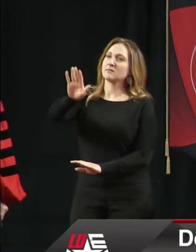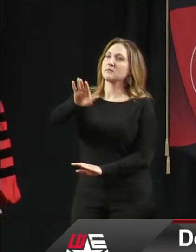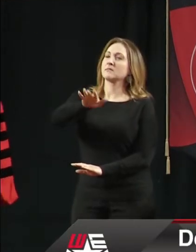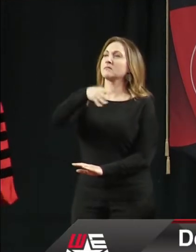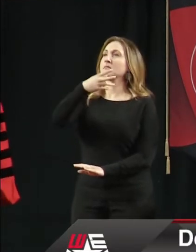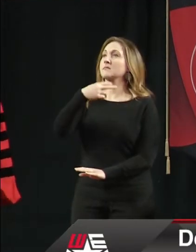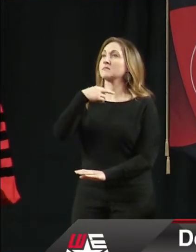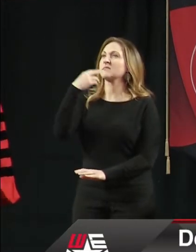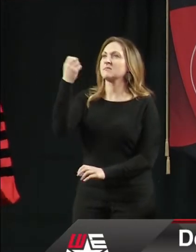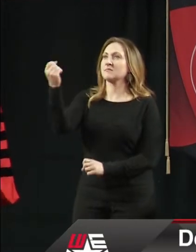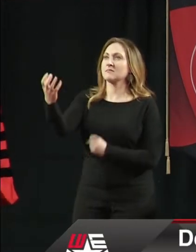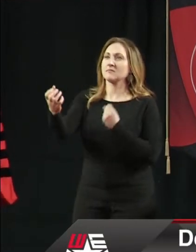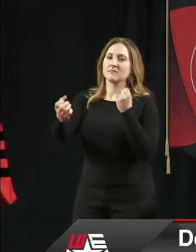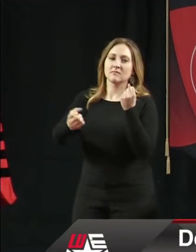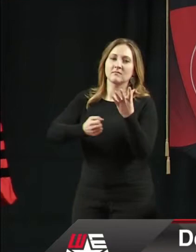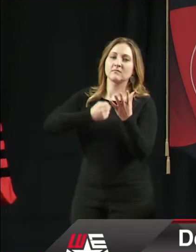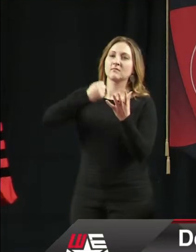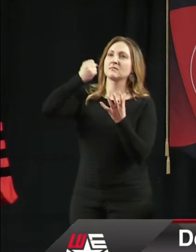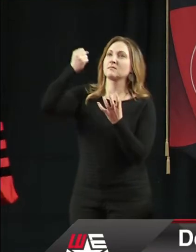singing,